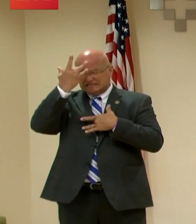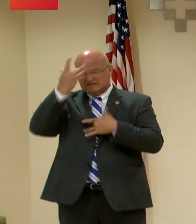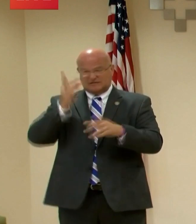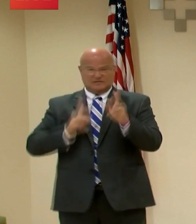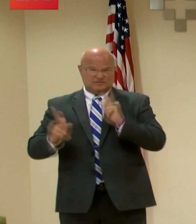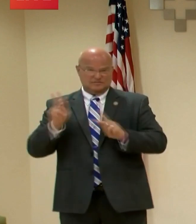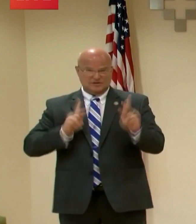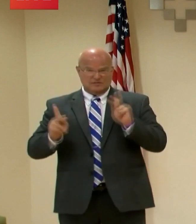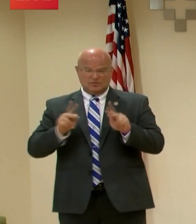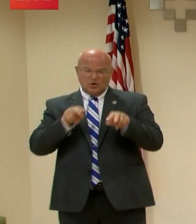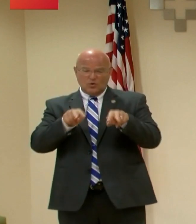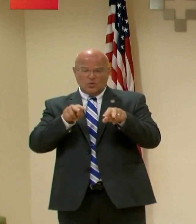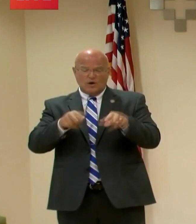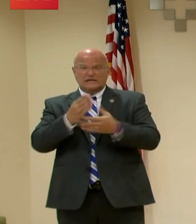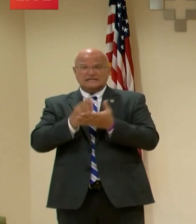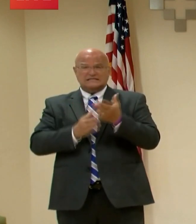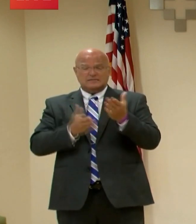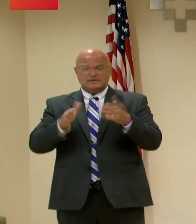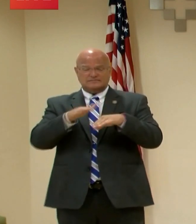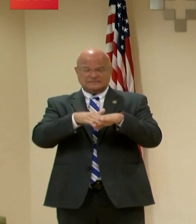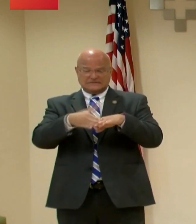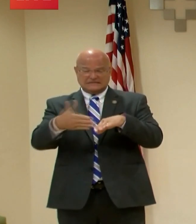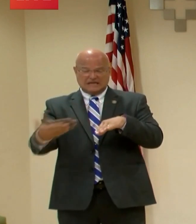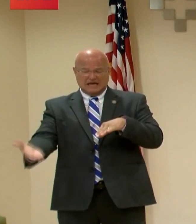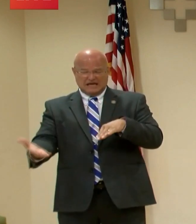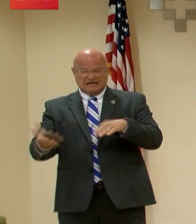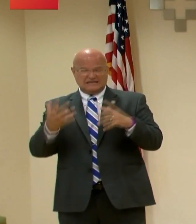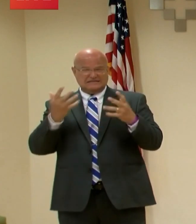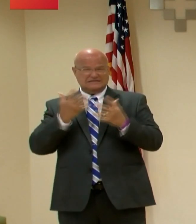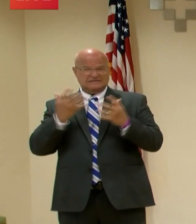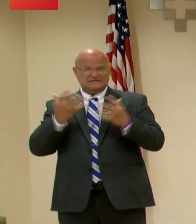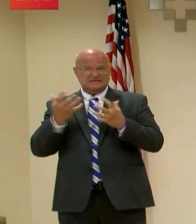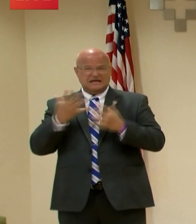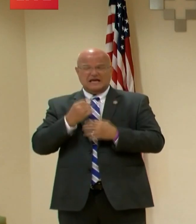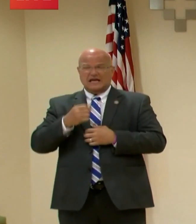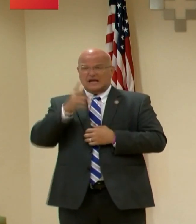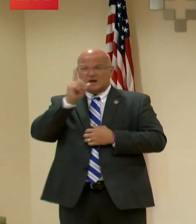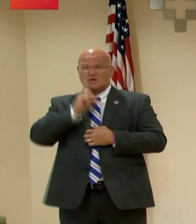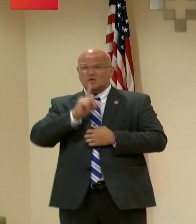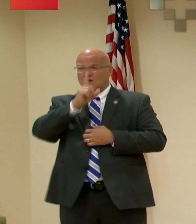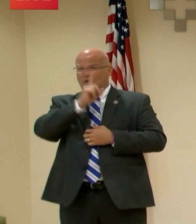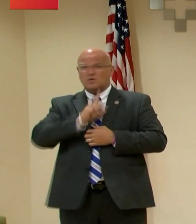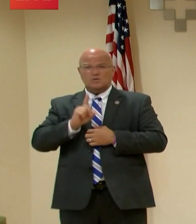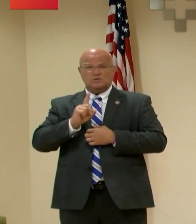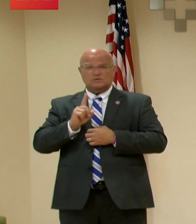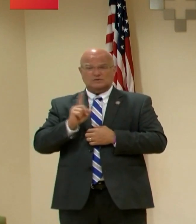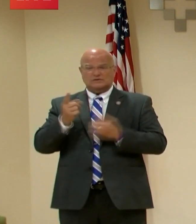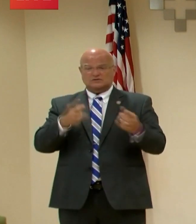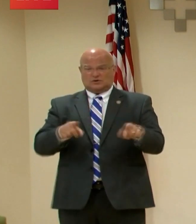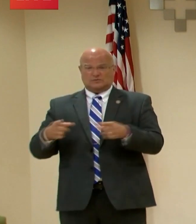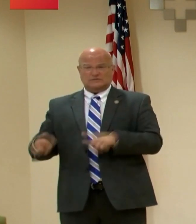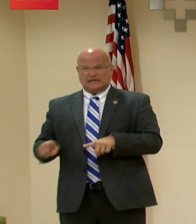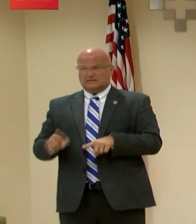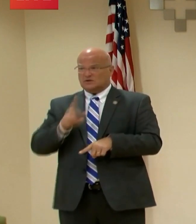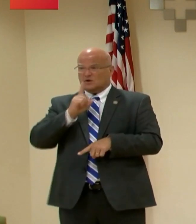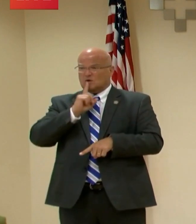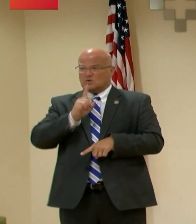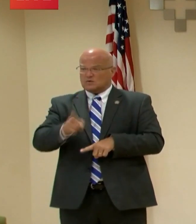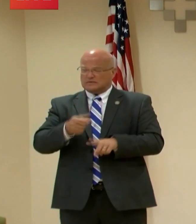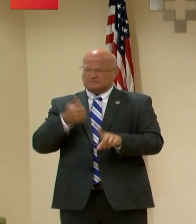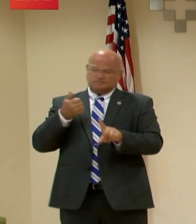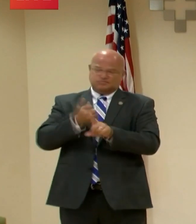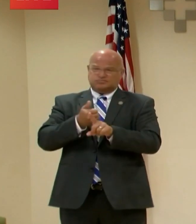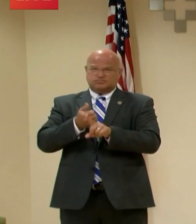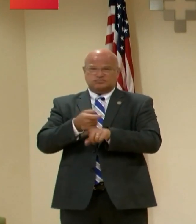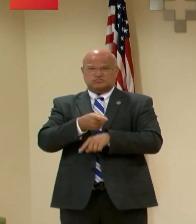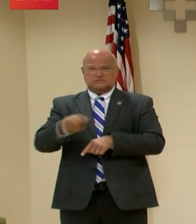patients, watching some of them pass away in very lonely circumstances, it takes a toll